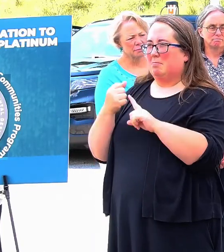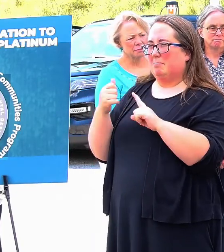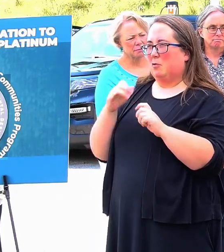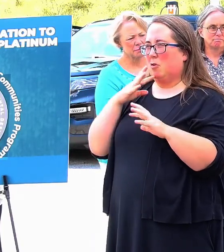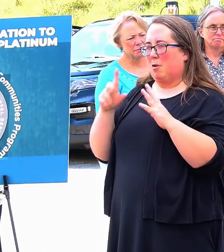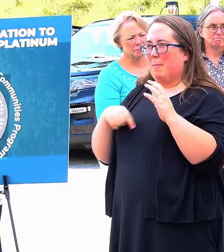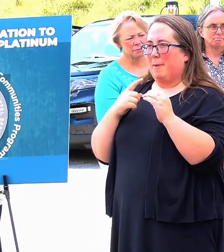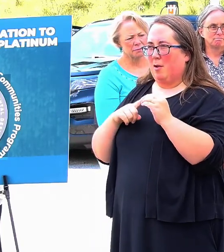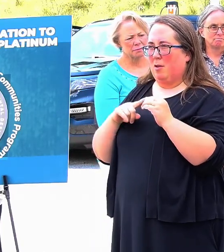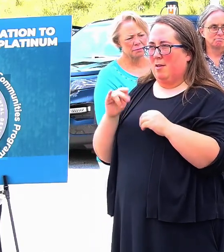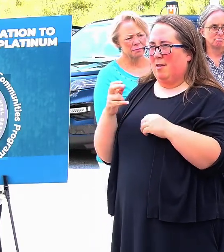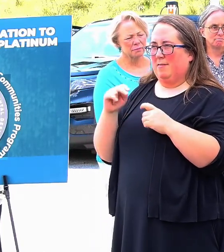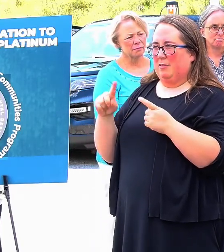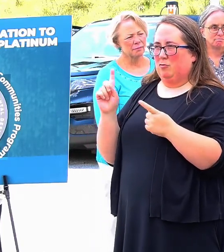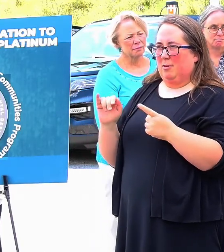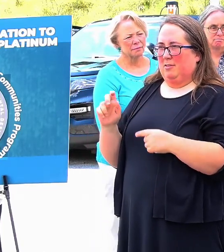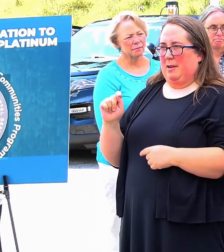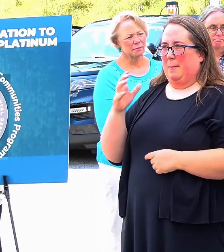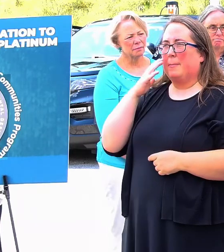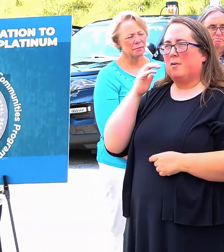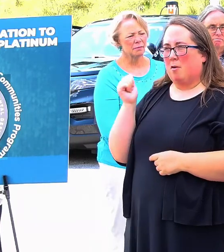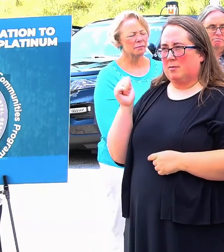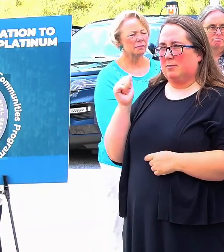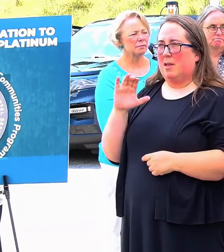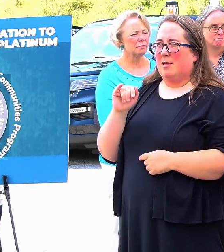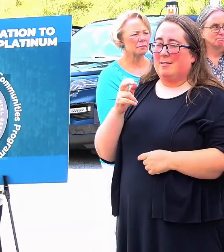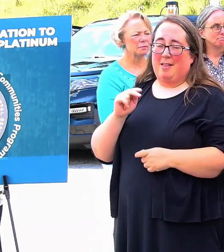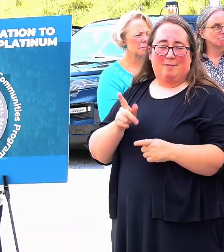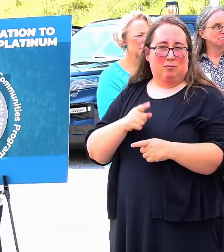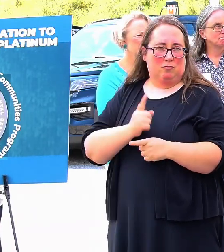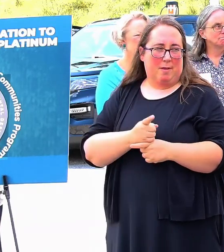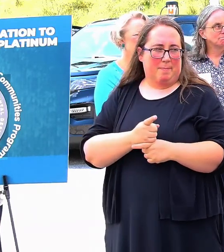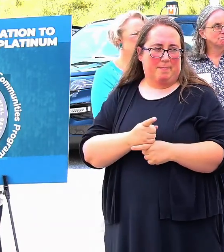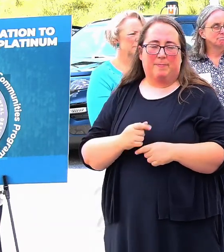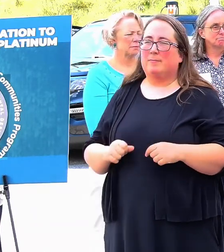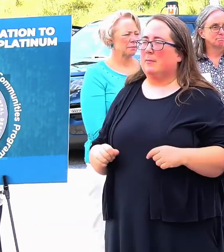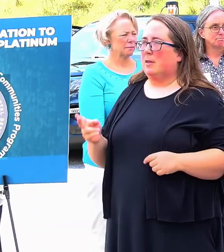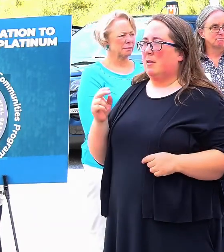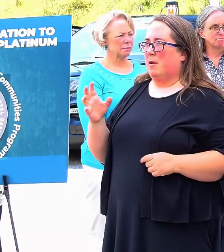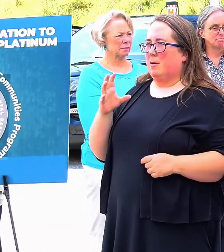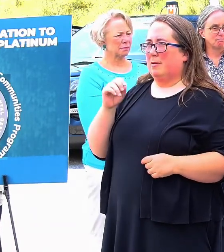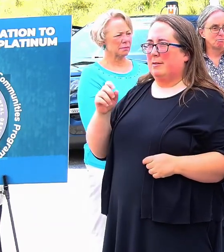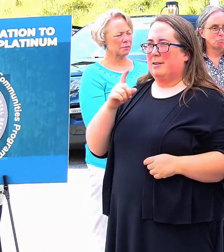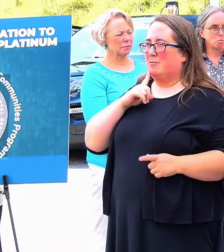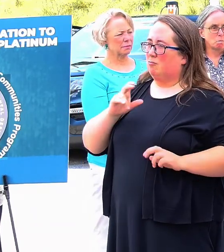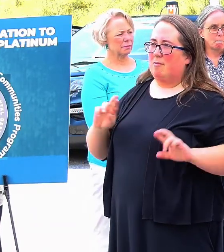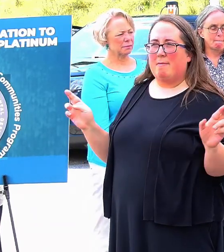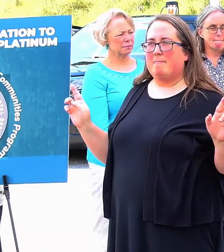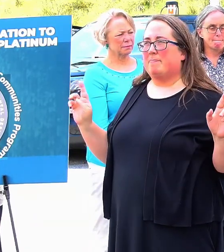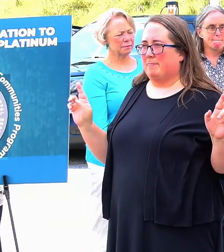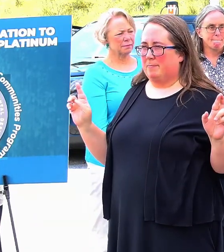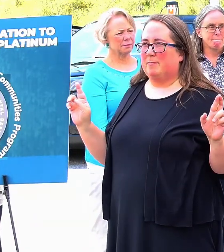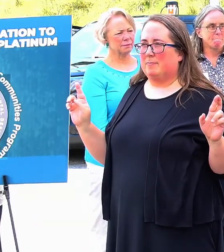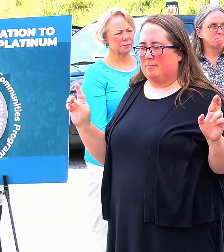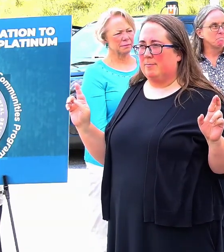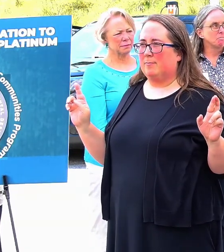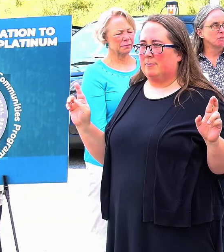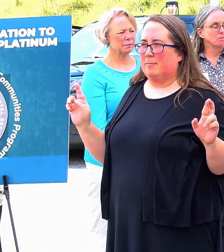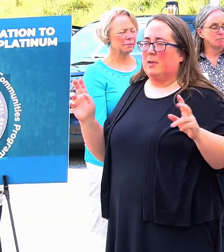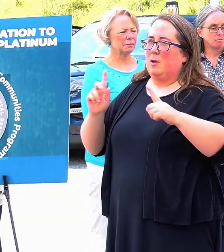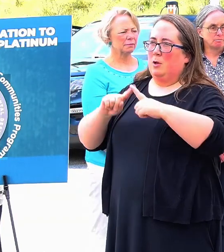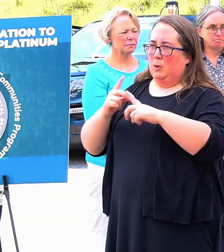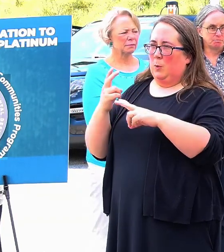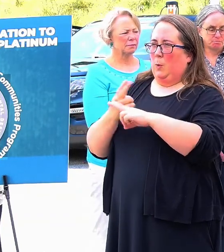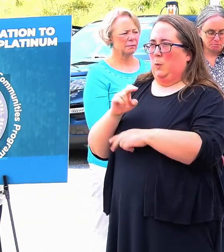about the Inflation Reduction Act because, Calvin, you're right. Howard County is poised to use